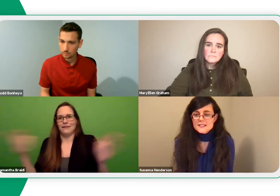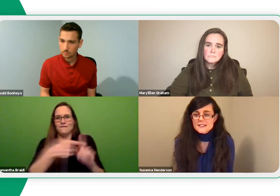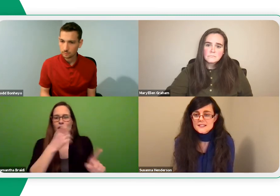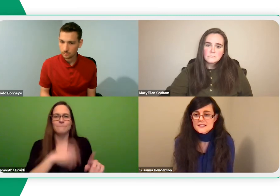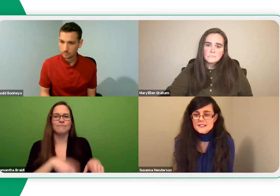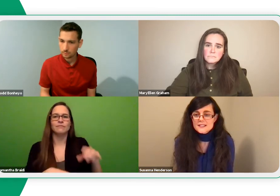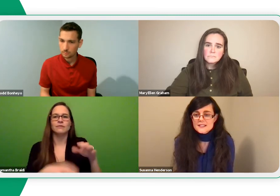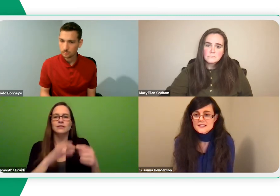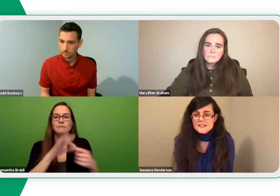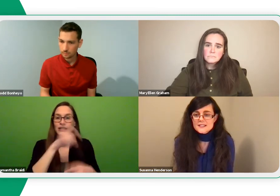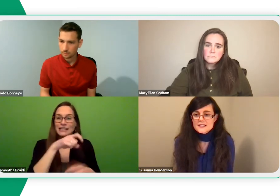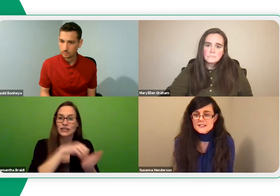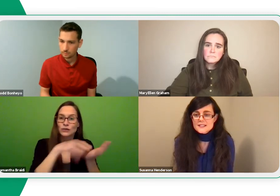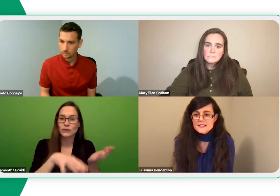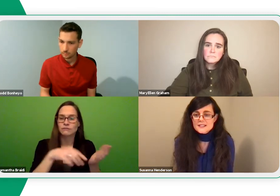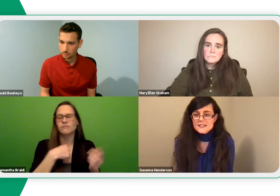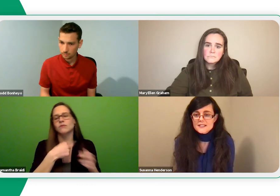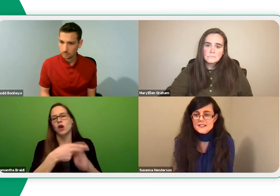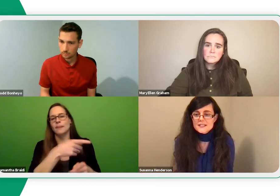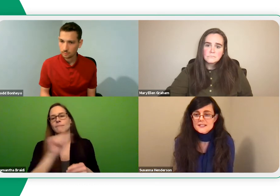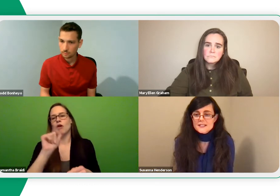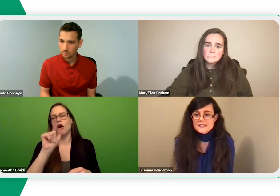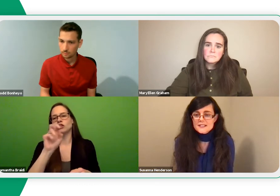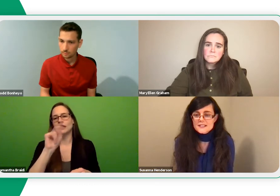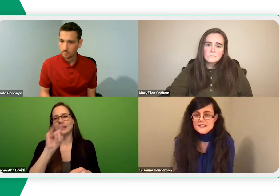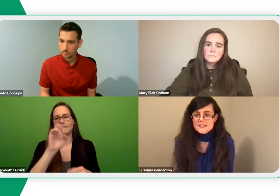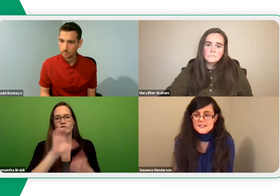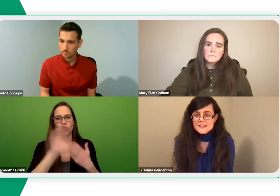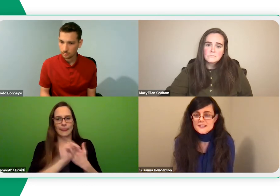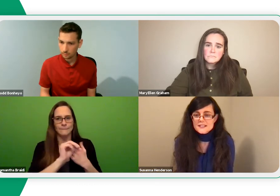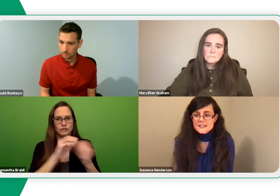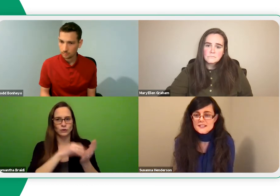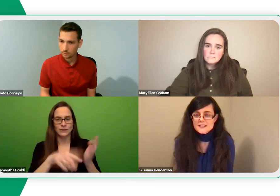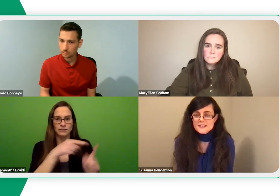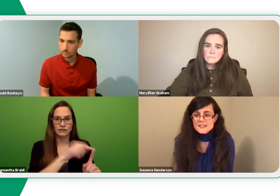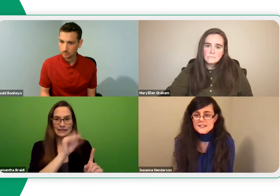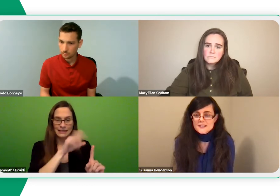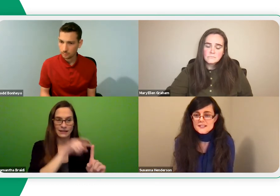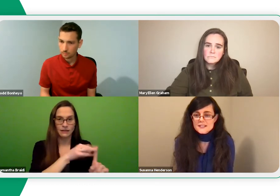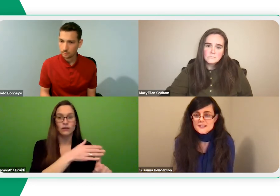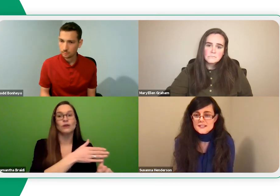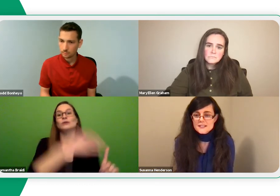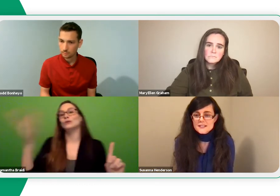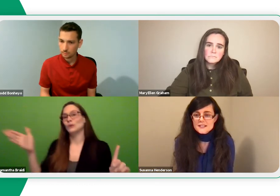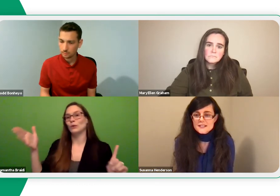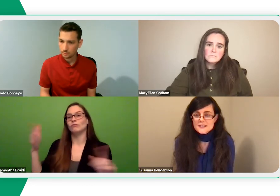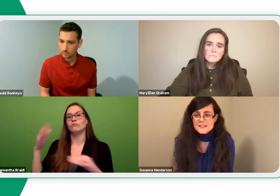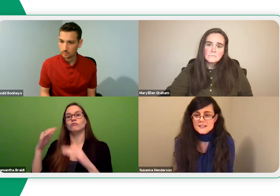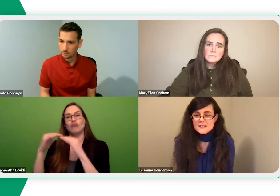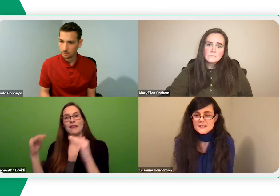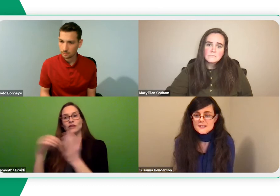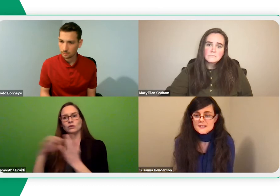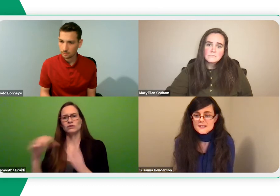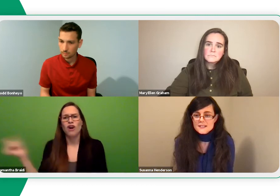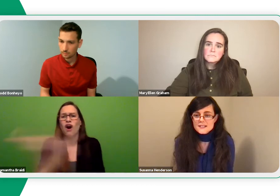And so we've identified all students across the board, from what we call alternative curriculum students,